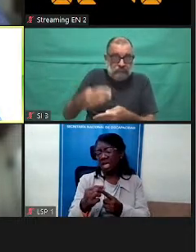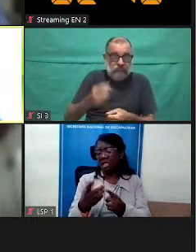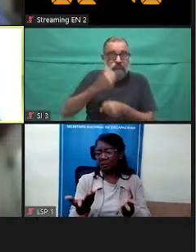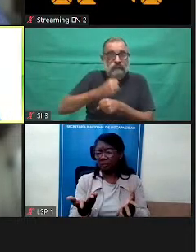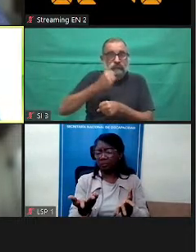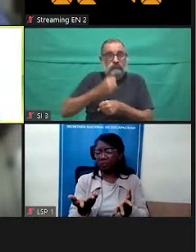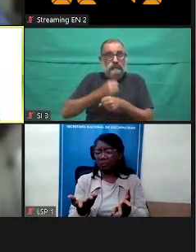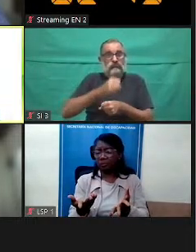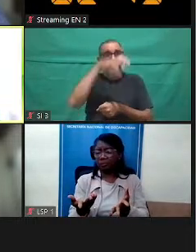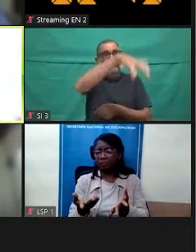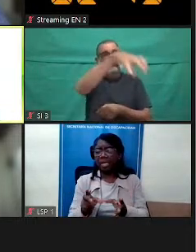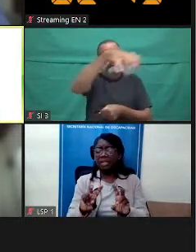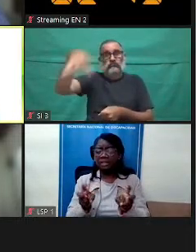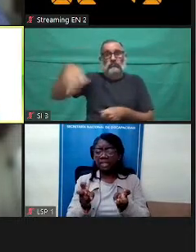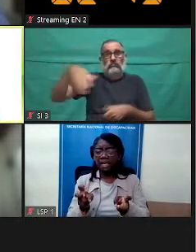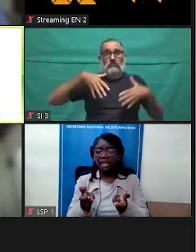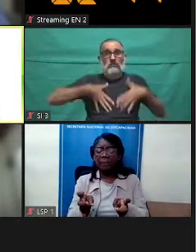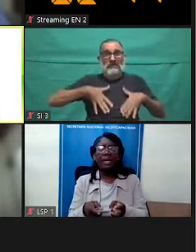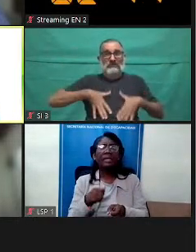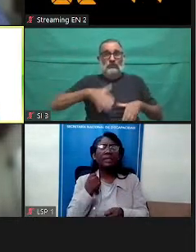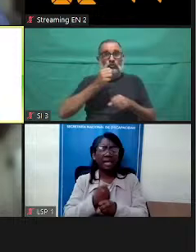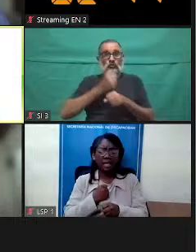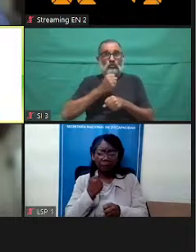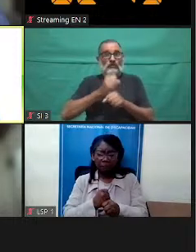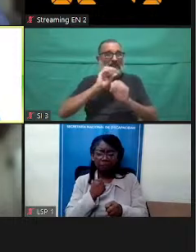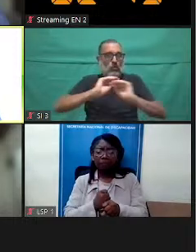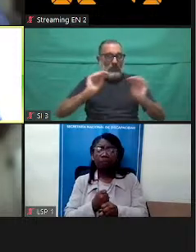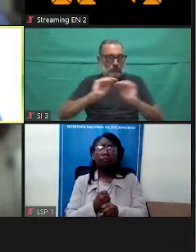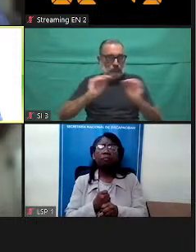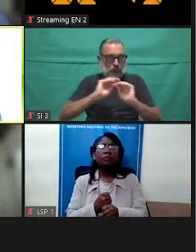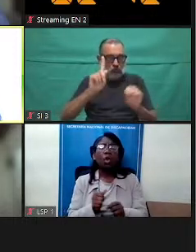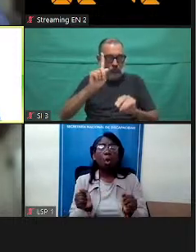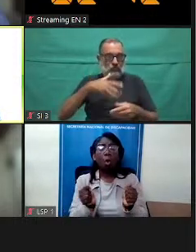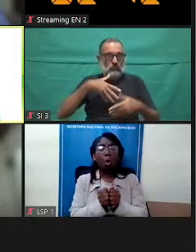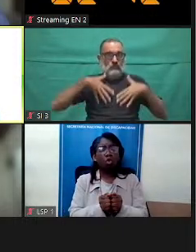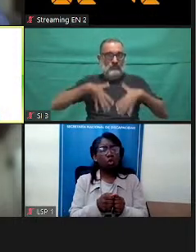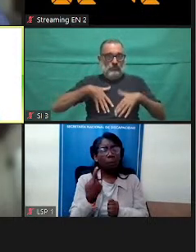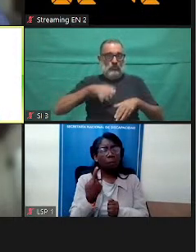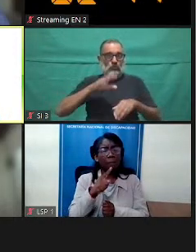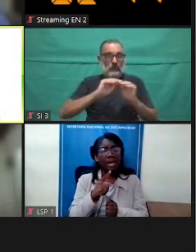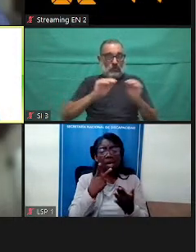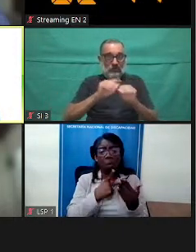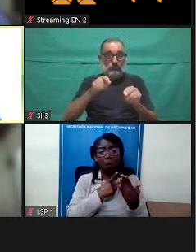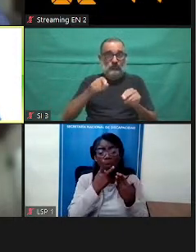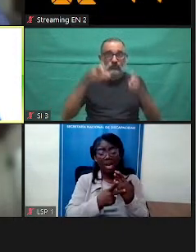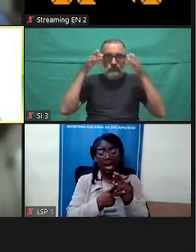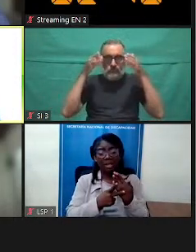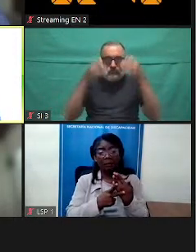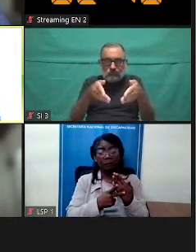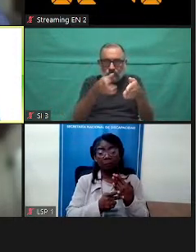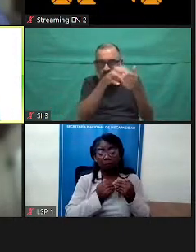for specialized educations or those people working on specialized education working together to generate this